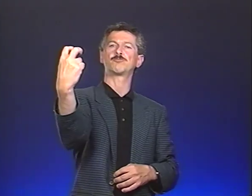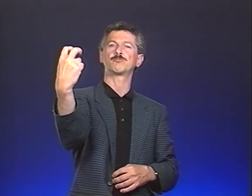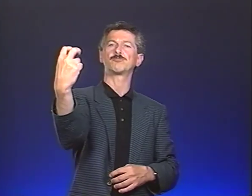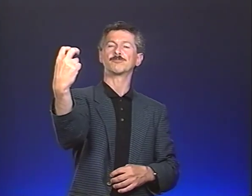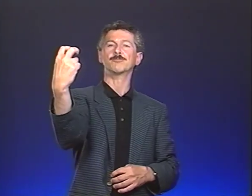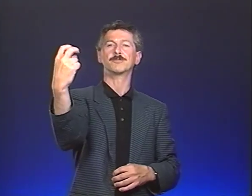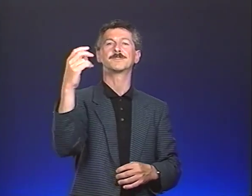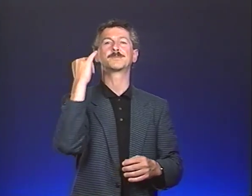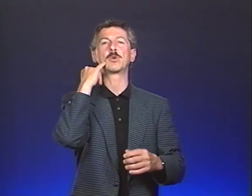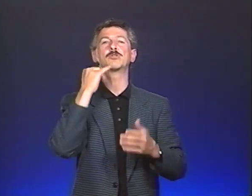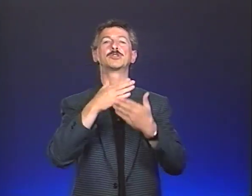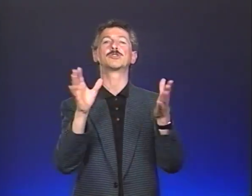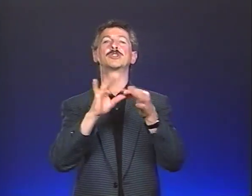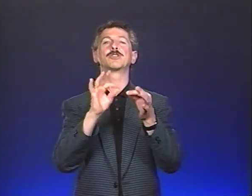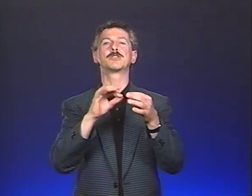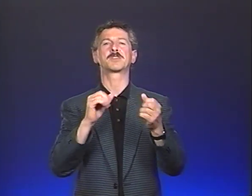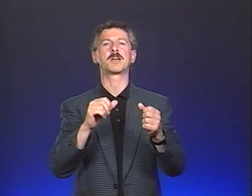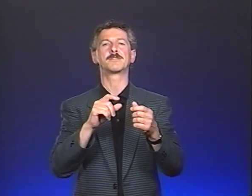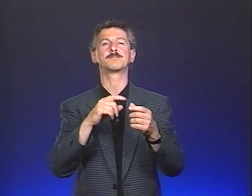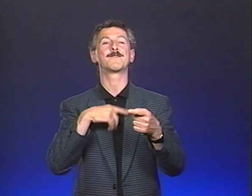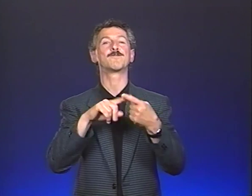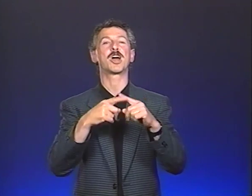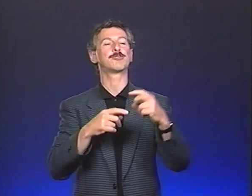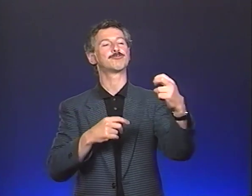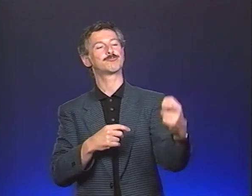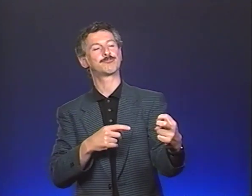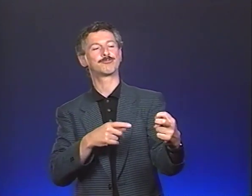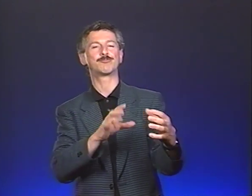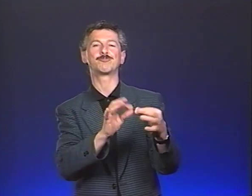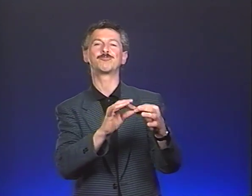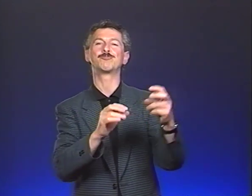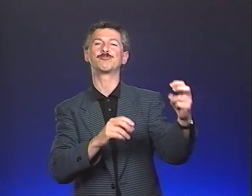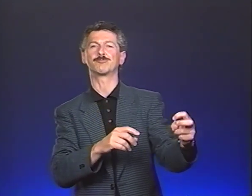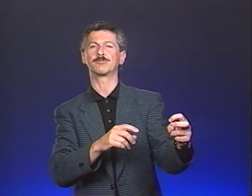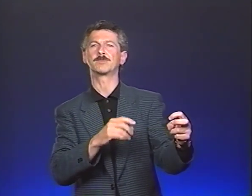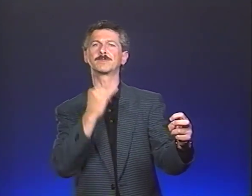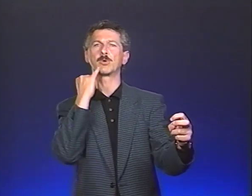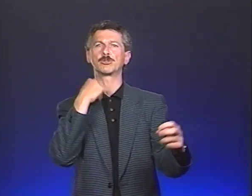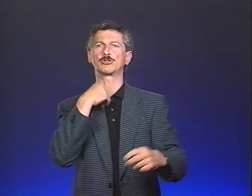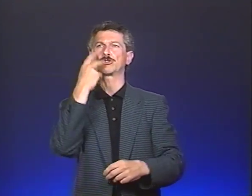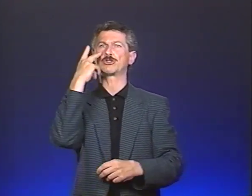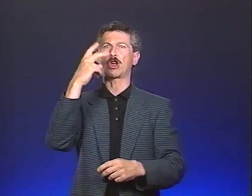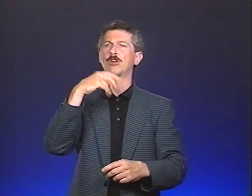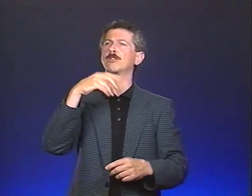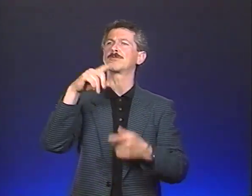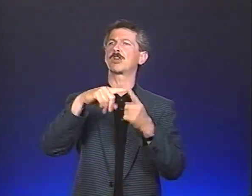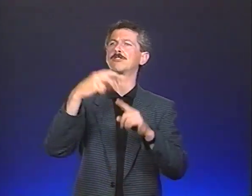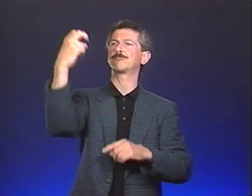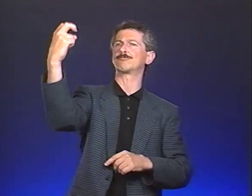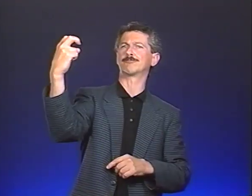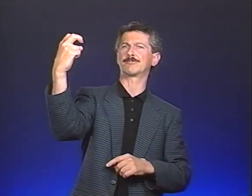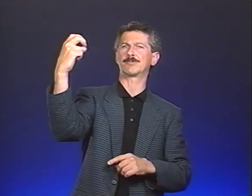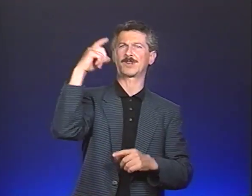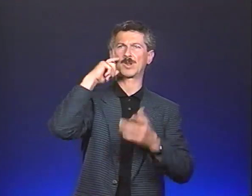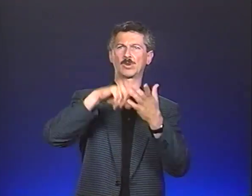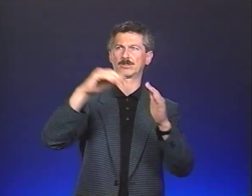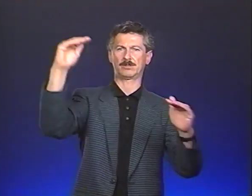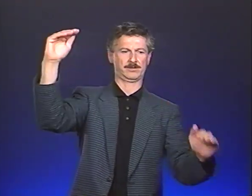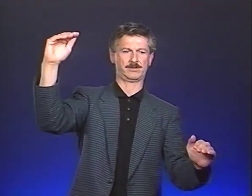forth. If in telling a general story not from my perspective, I could talk about a friend seated in front of me, I would make that sign at a lower